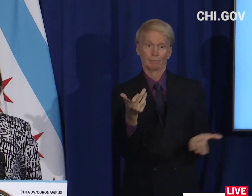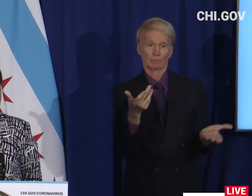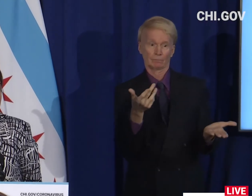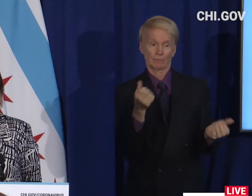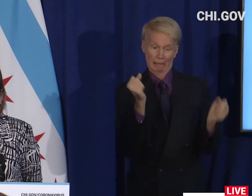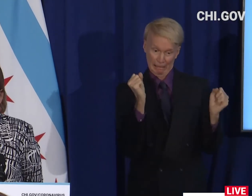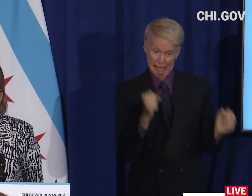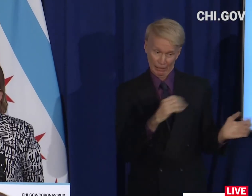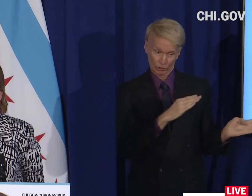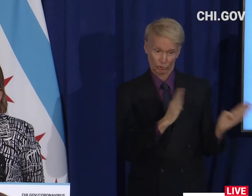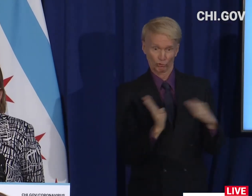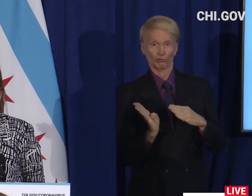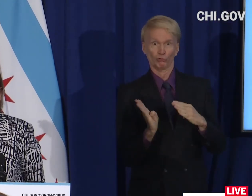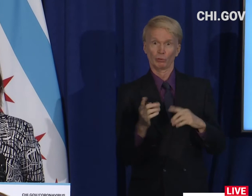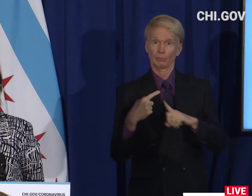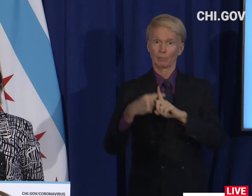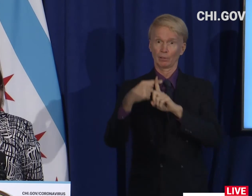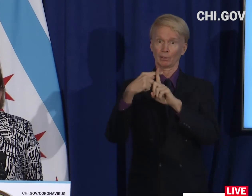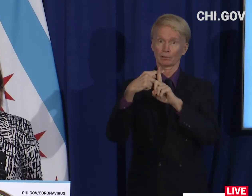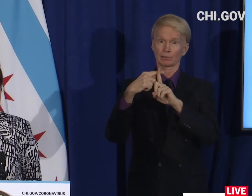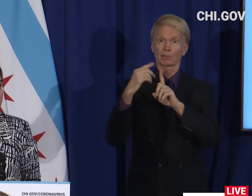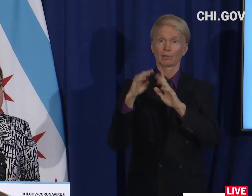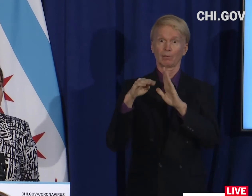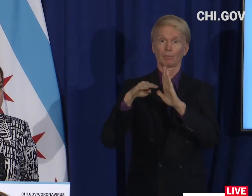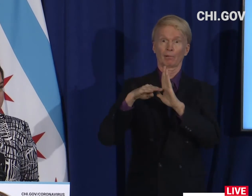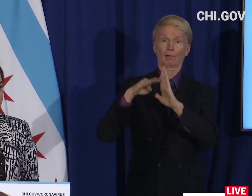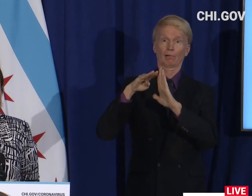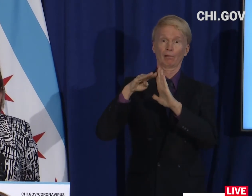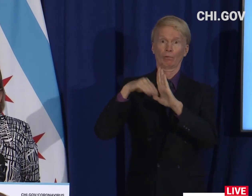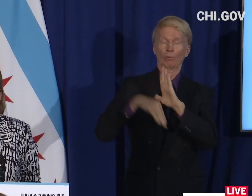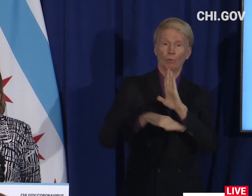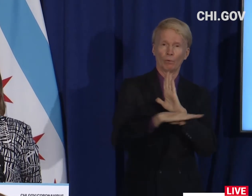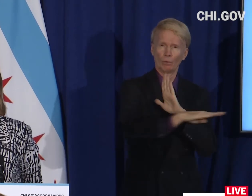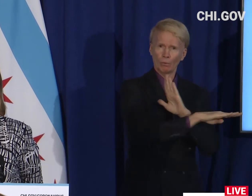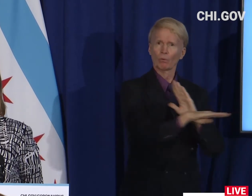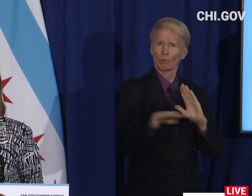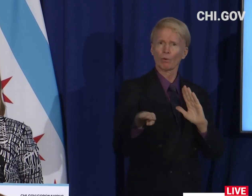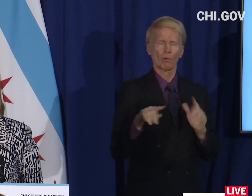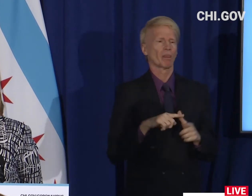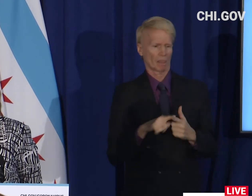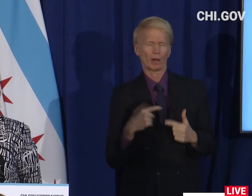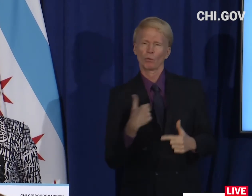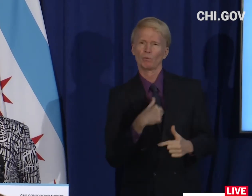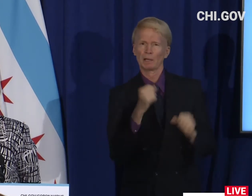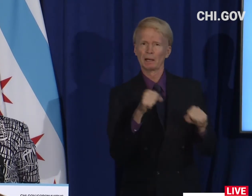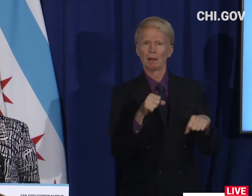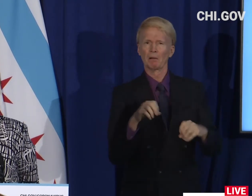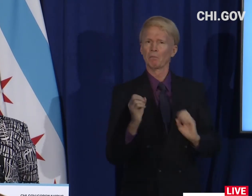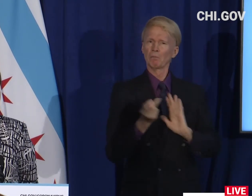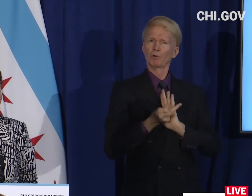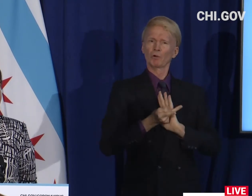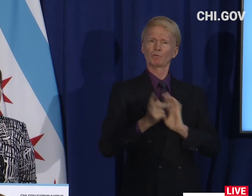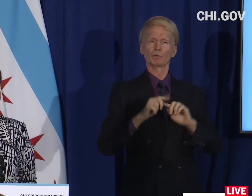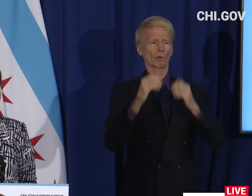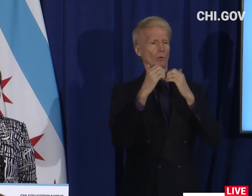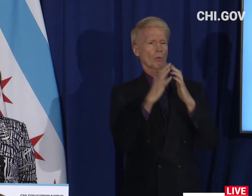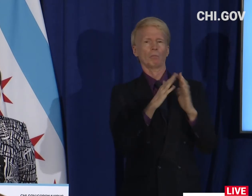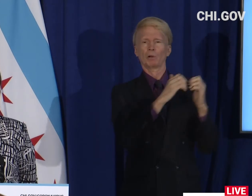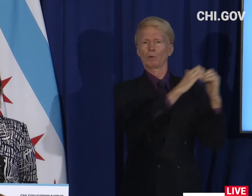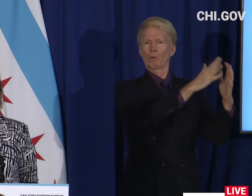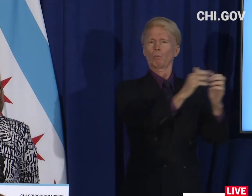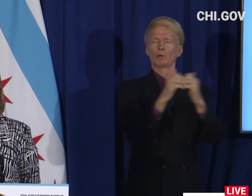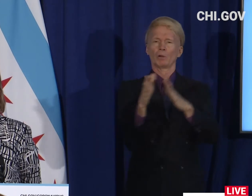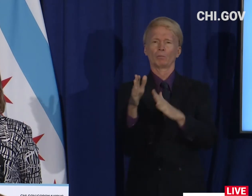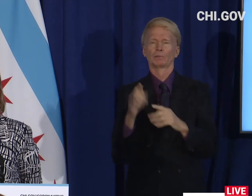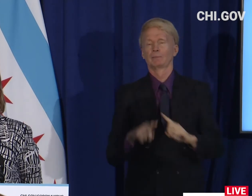around, as soon as our numbers are looking better, we'll be the first ones up here looking to reopen things. But right now,